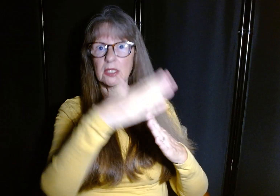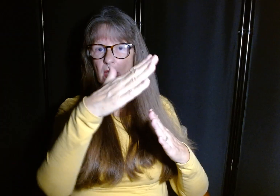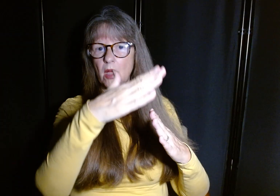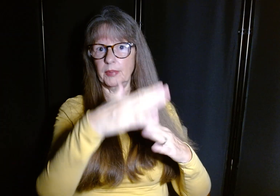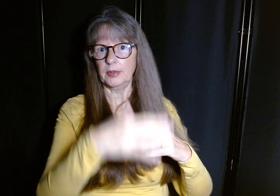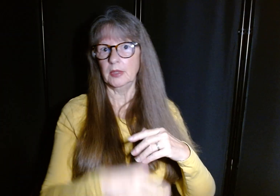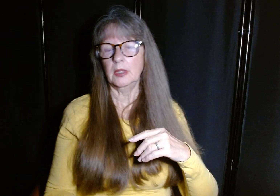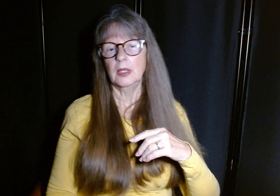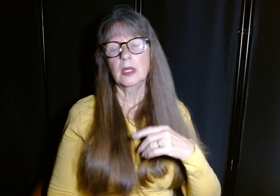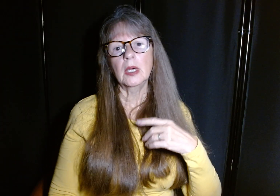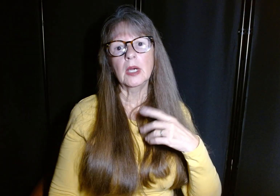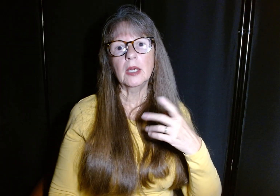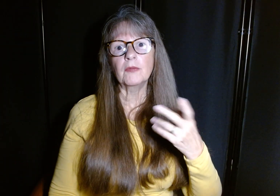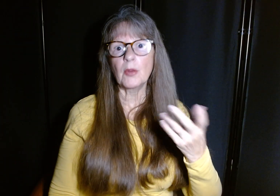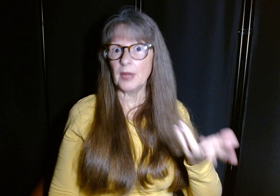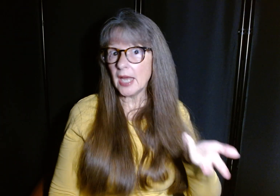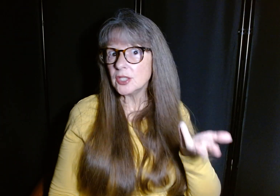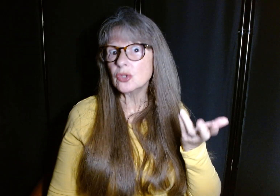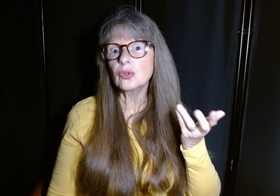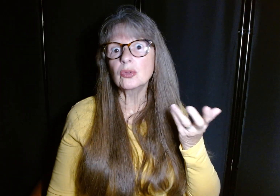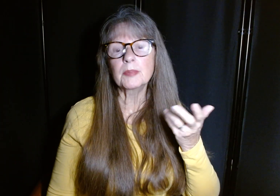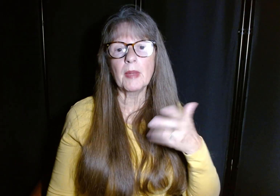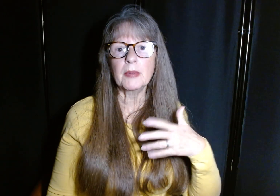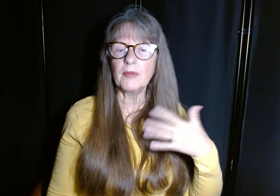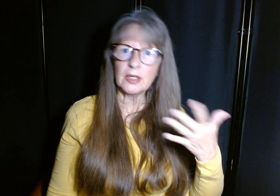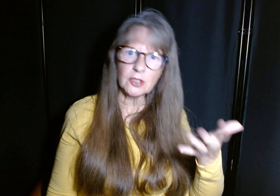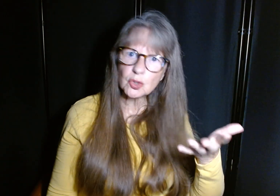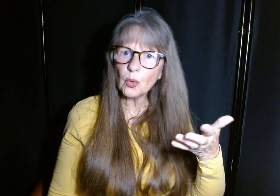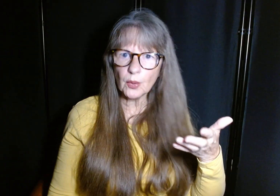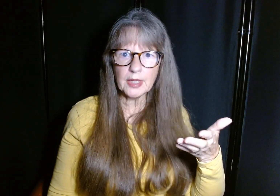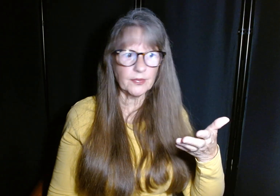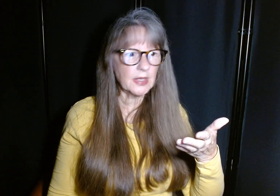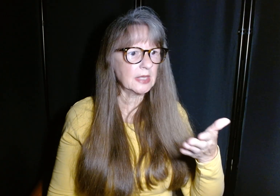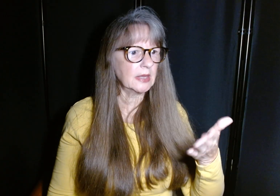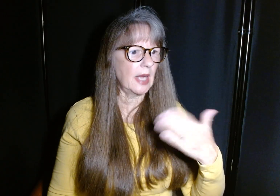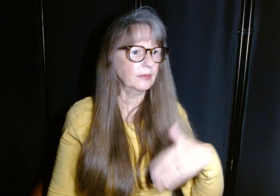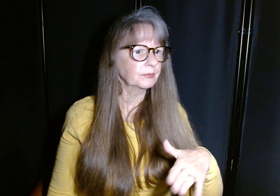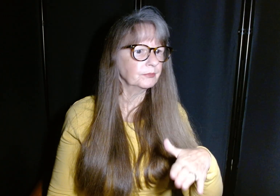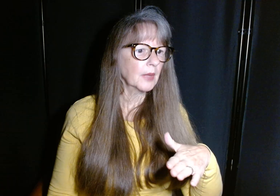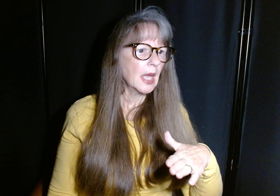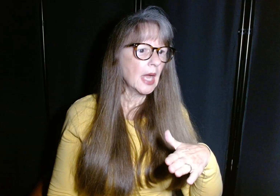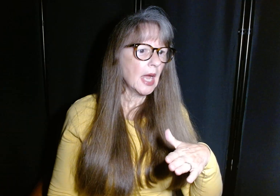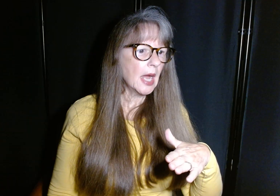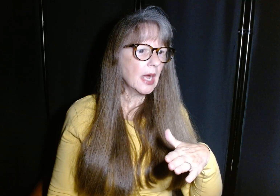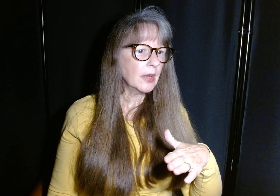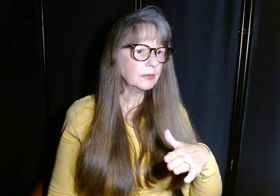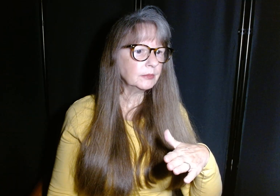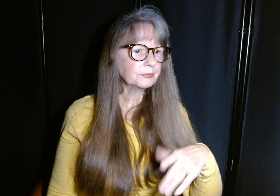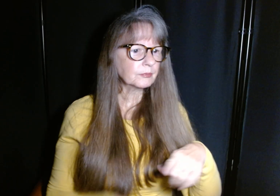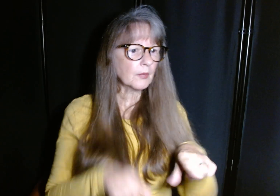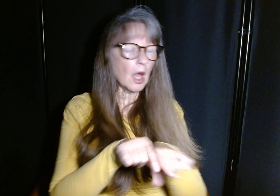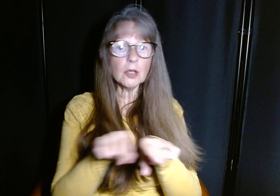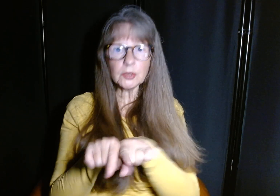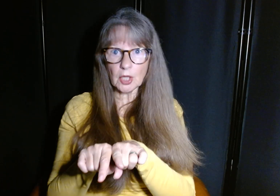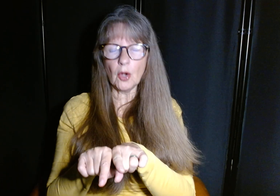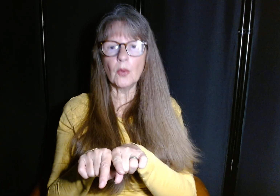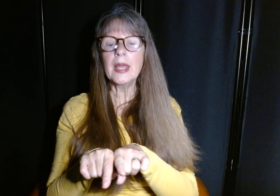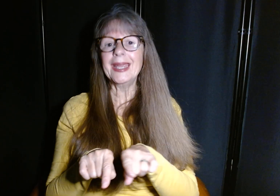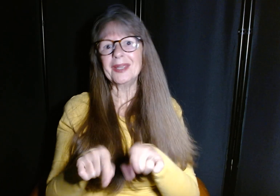top. If they were in high school, it'd be maybe the valedictorian, things like that. Um, Also, it could